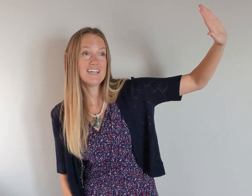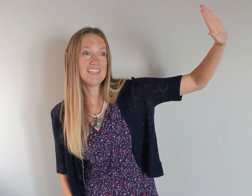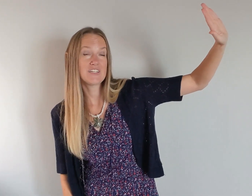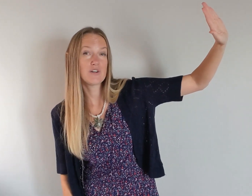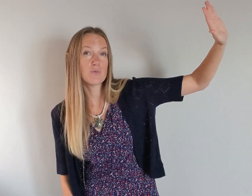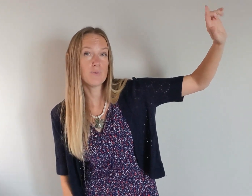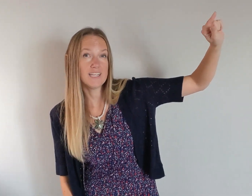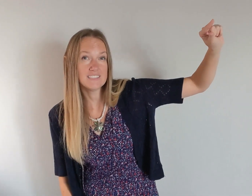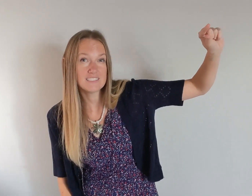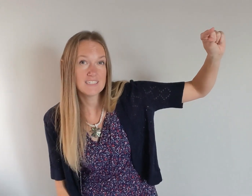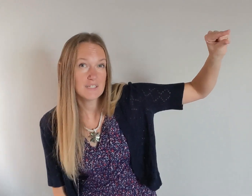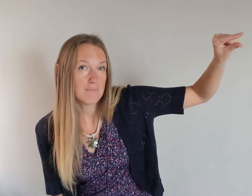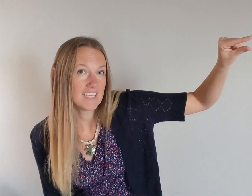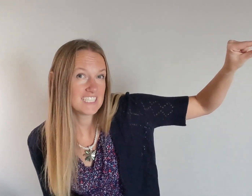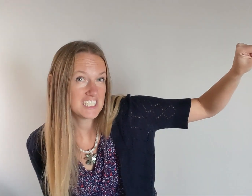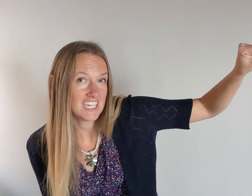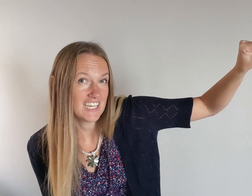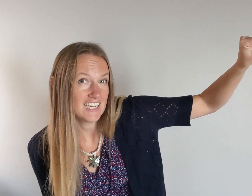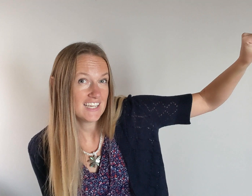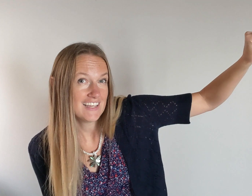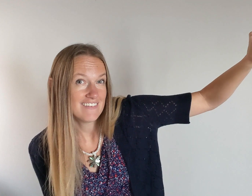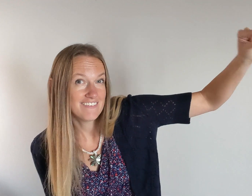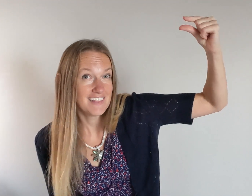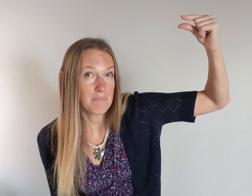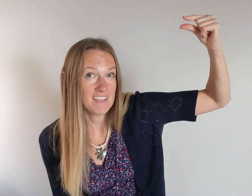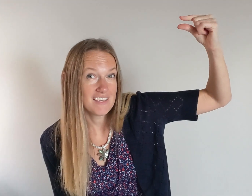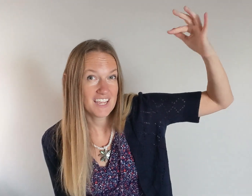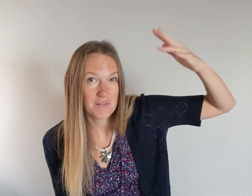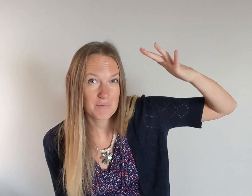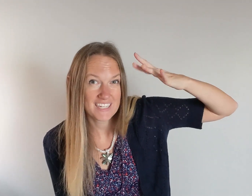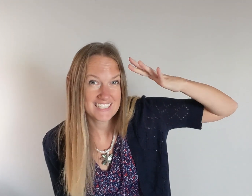and then grace, make a G, flip it, and bring it down.